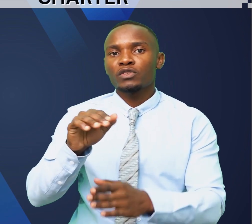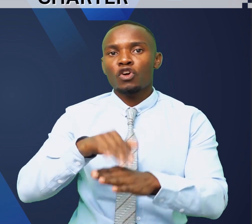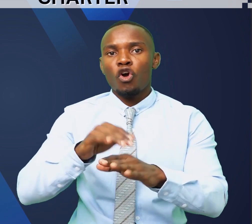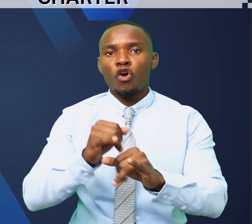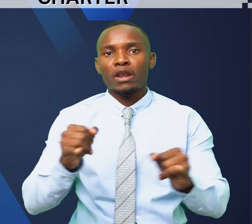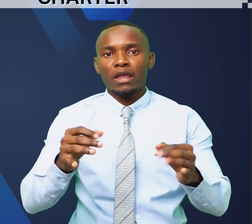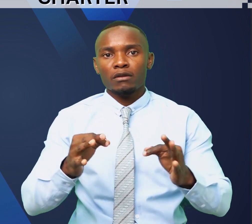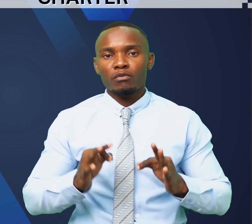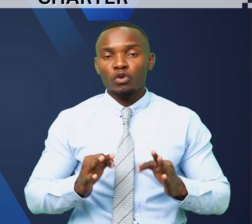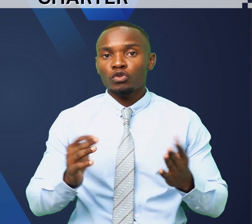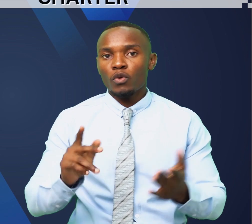is